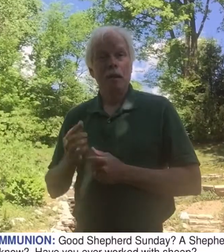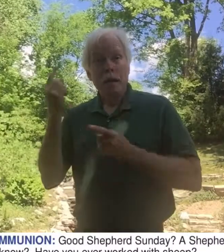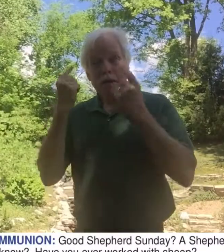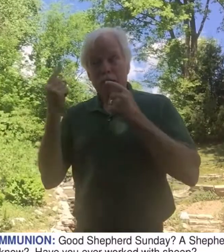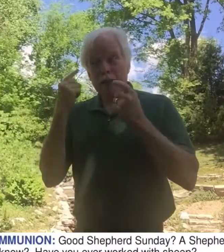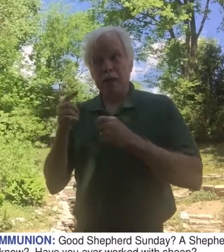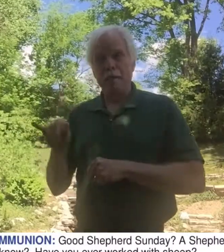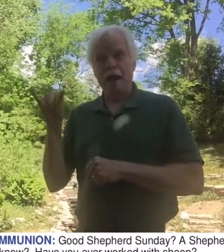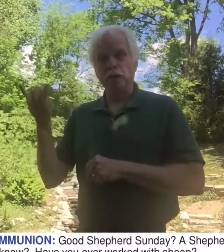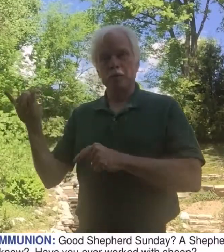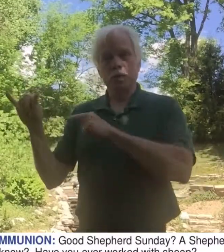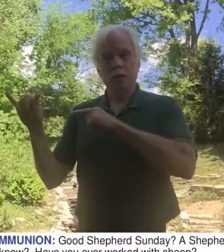Thinking about